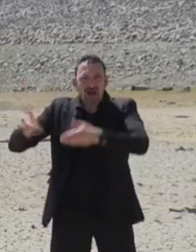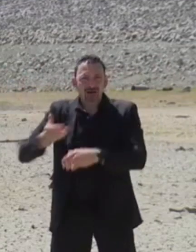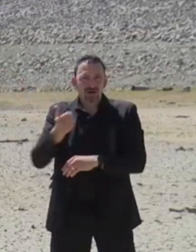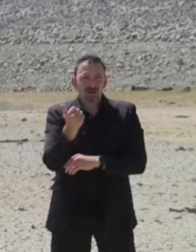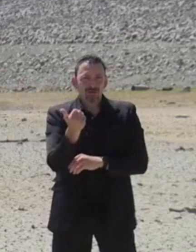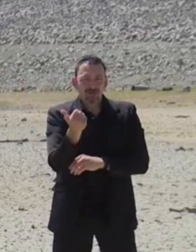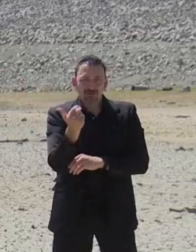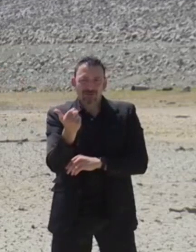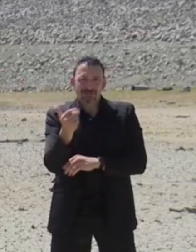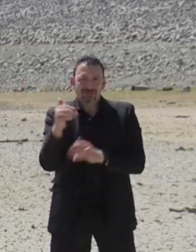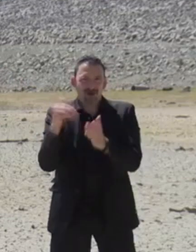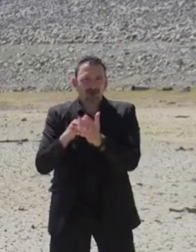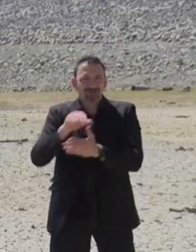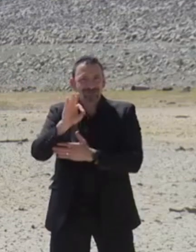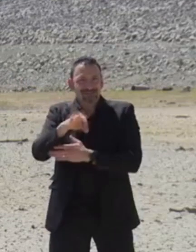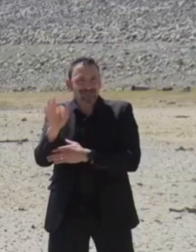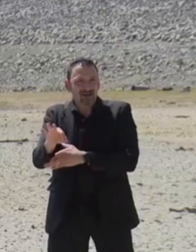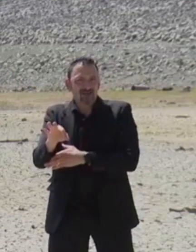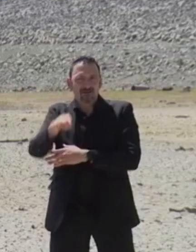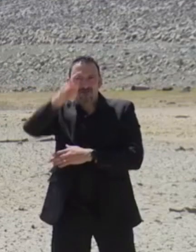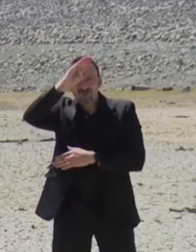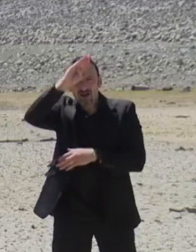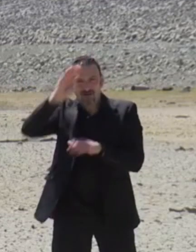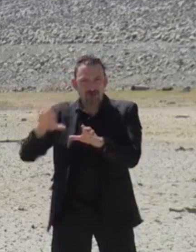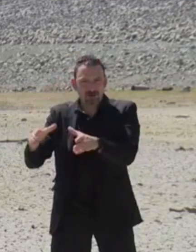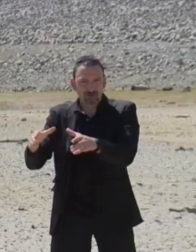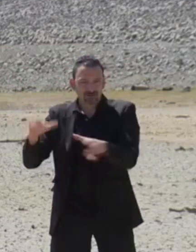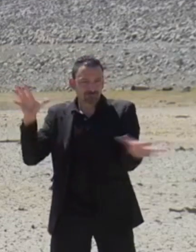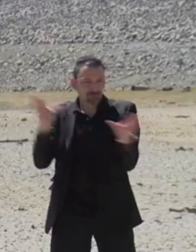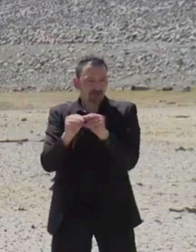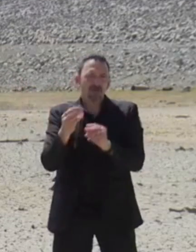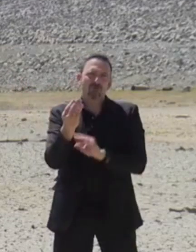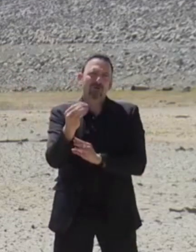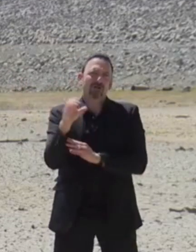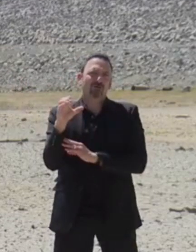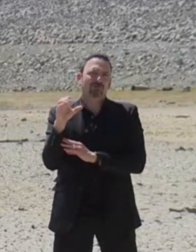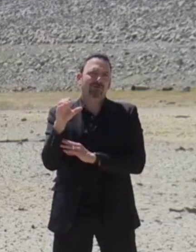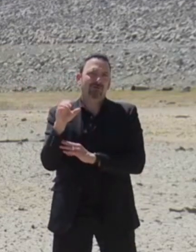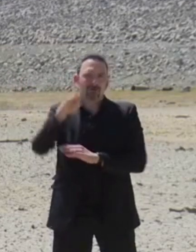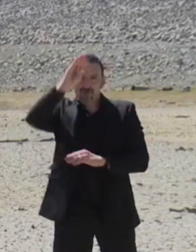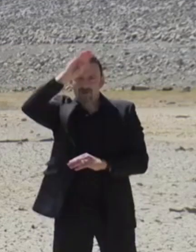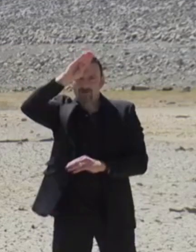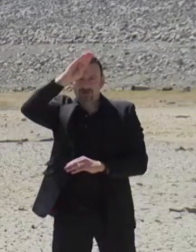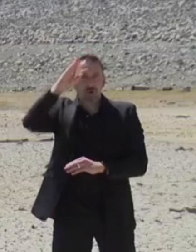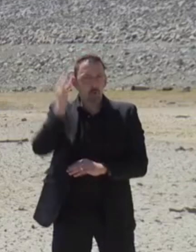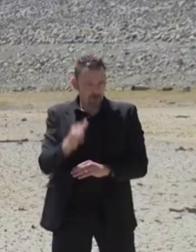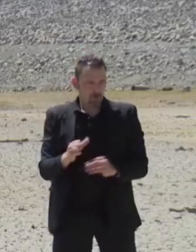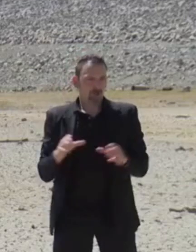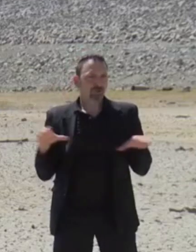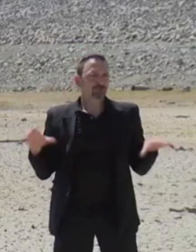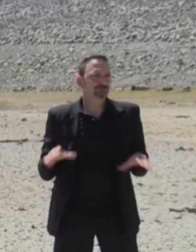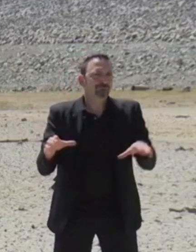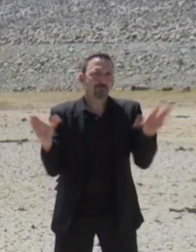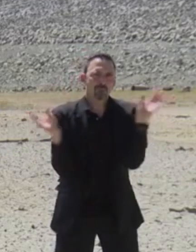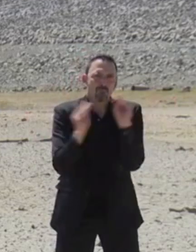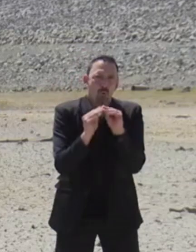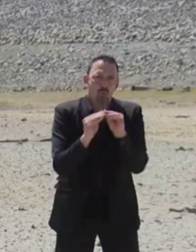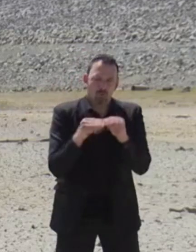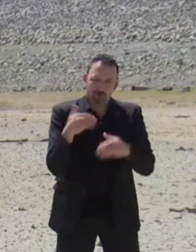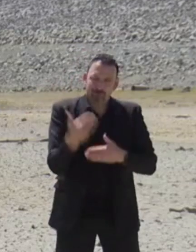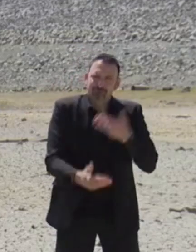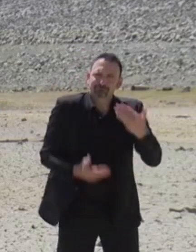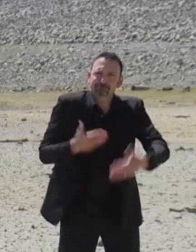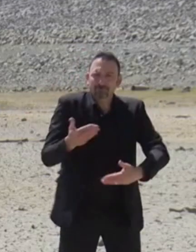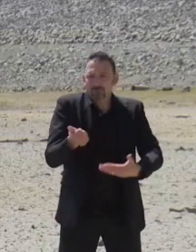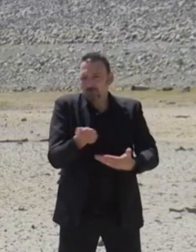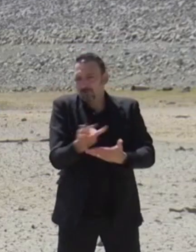1,399 firefighters, 1,400 firefighters. We will take more action in the next number of